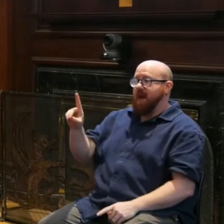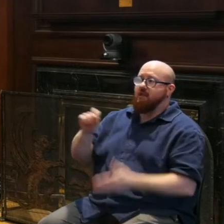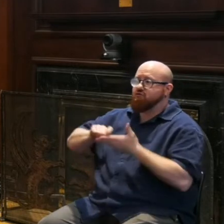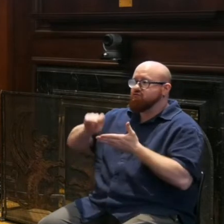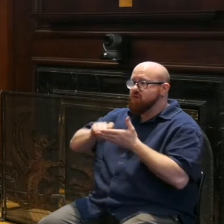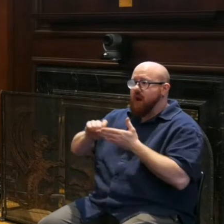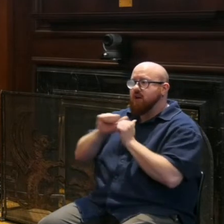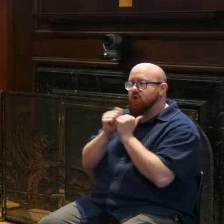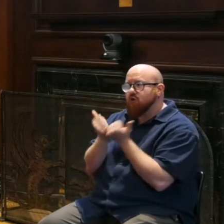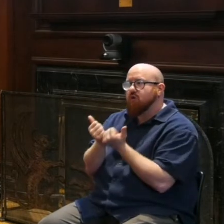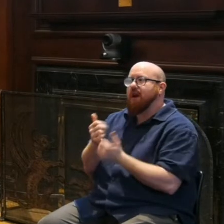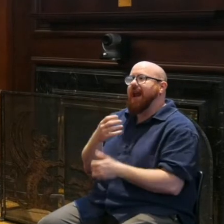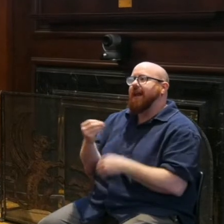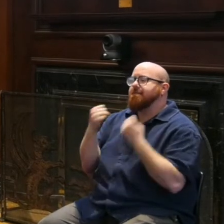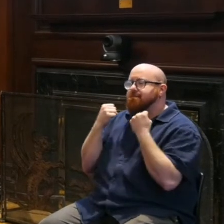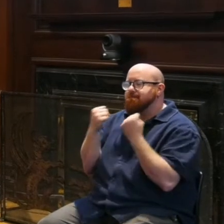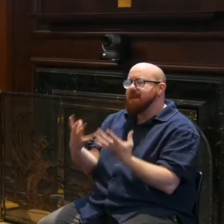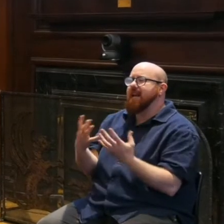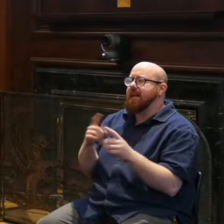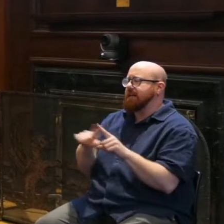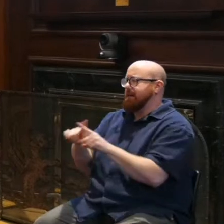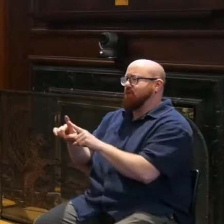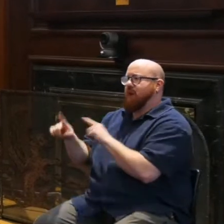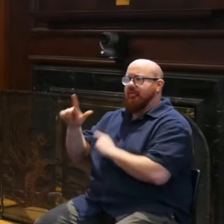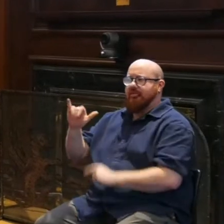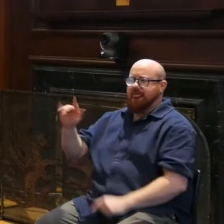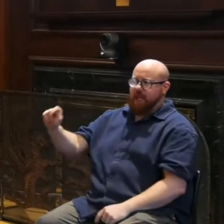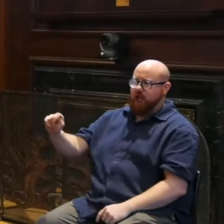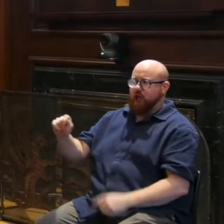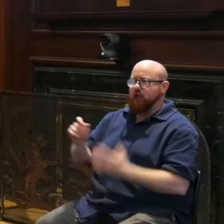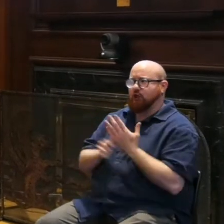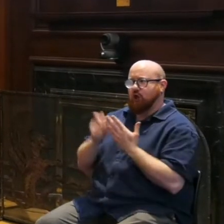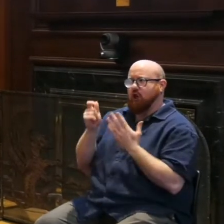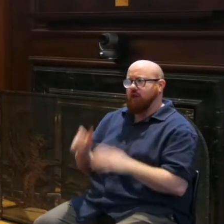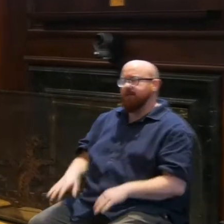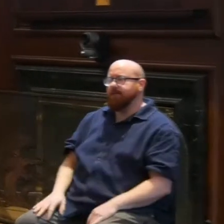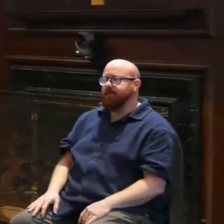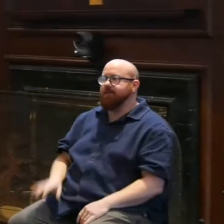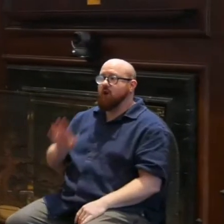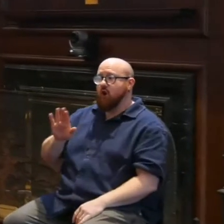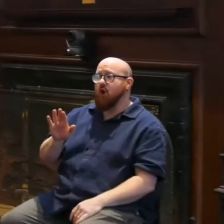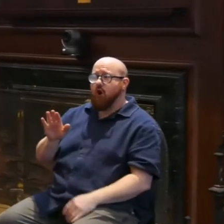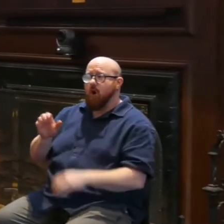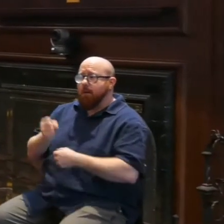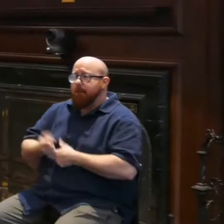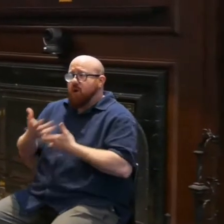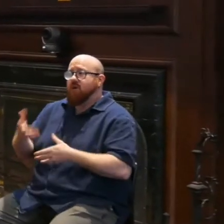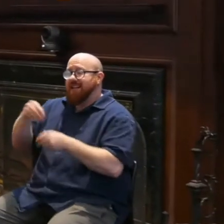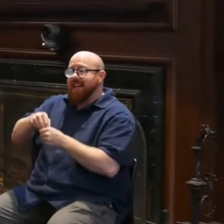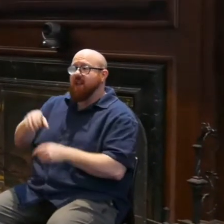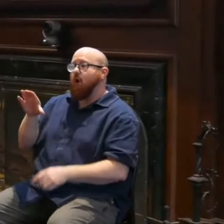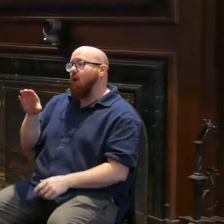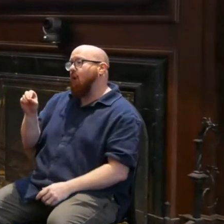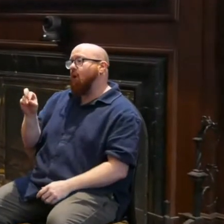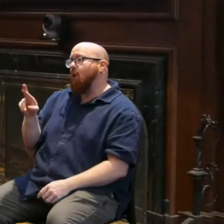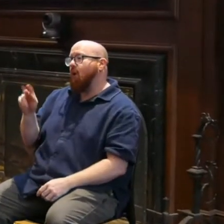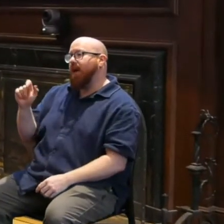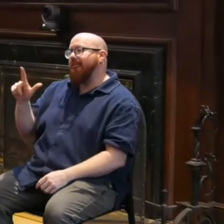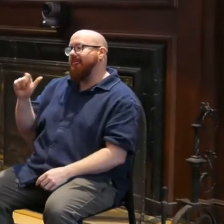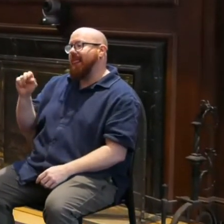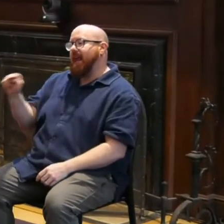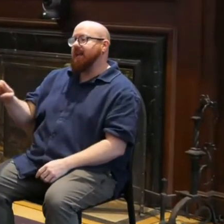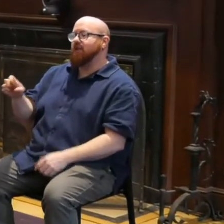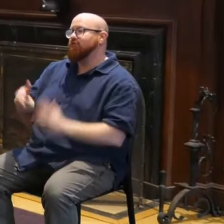Association and several literary journals. Her poetry has appeared in the Cortland Review, the Cornstalk